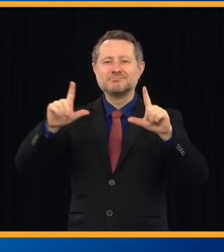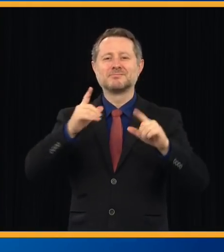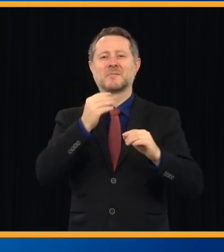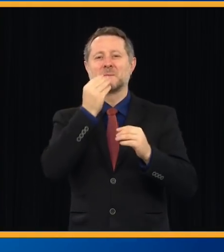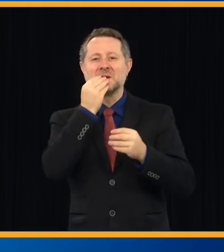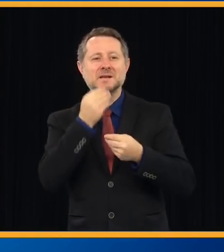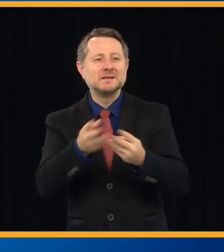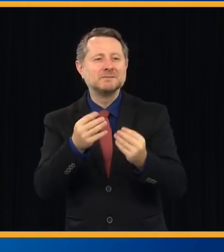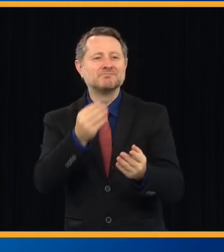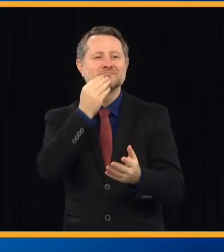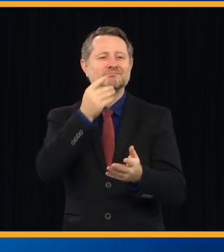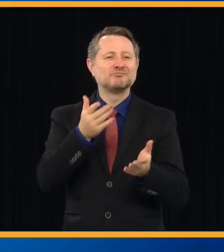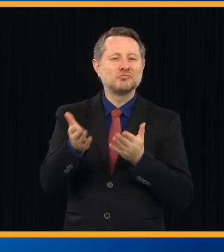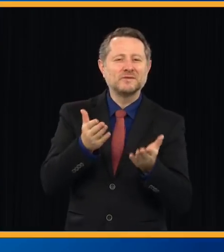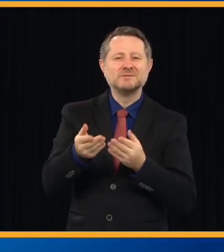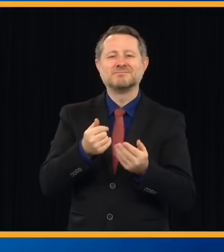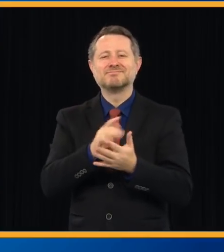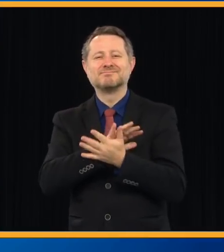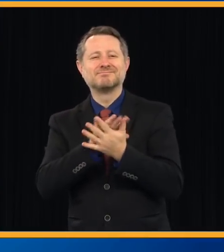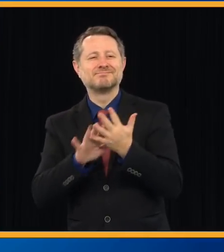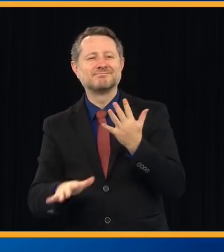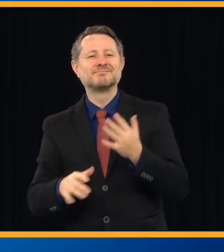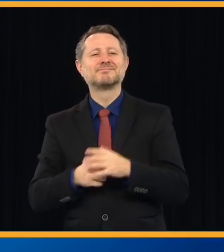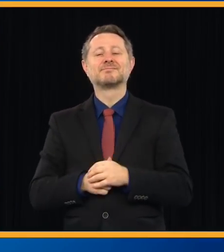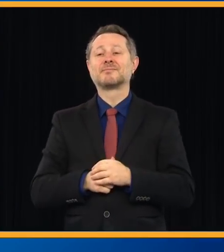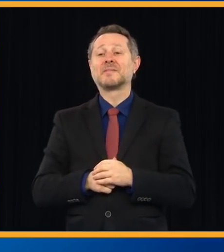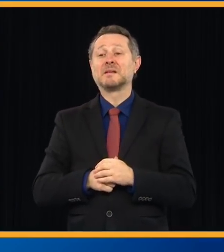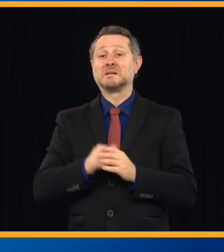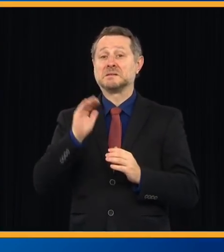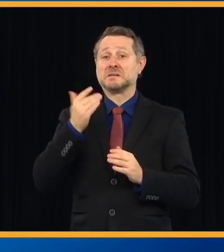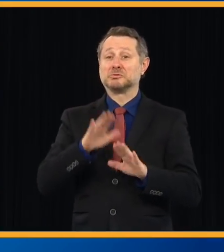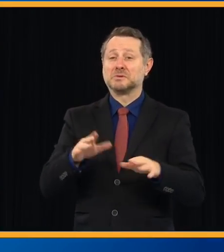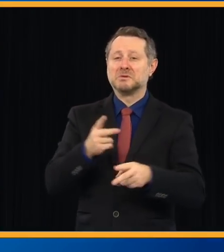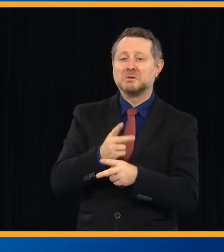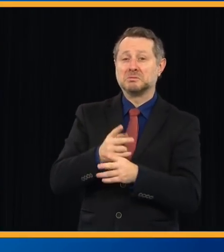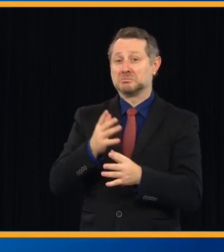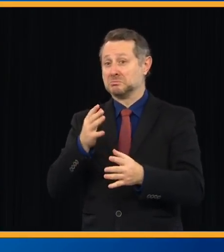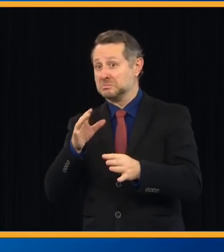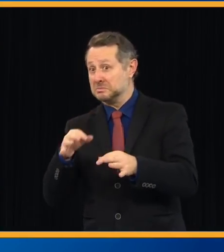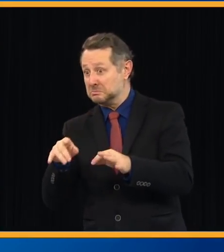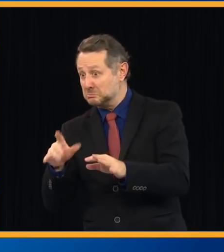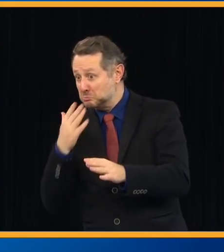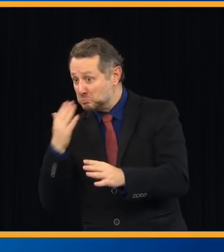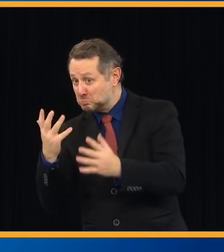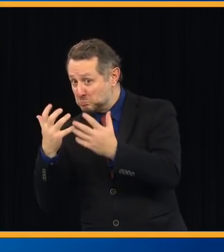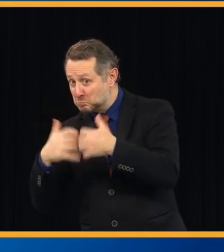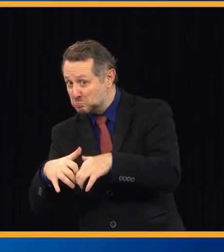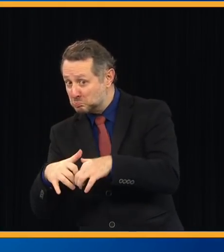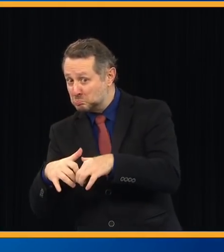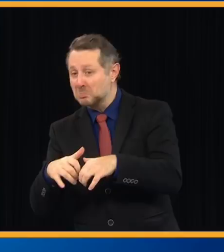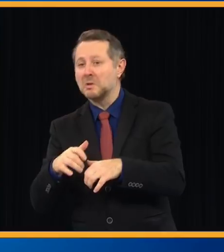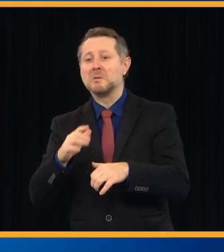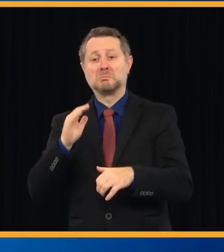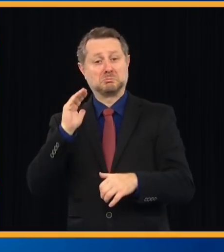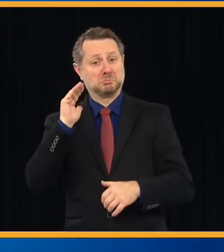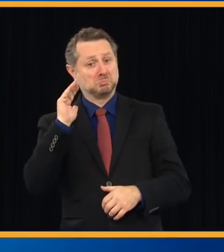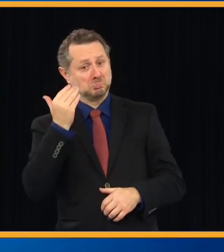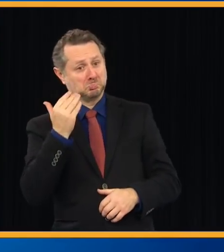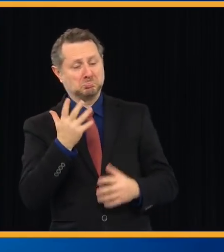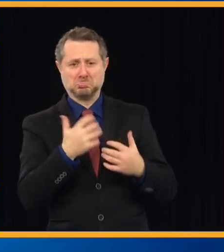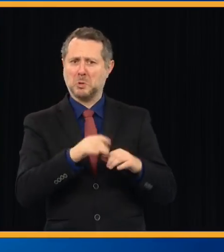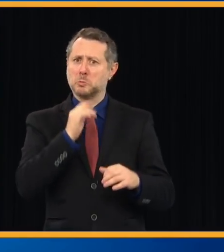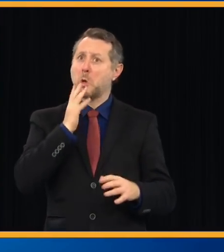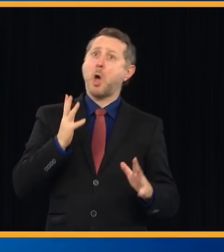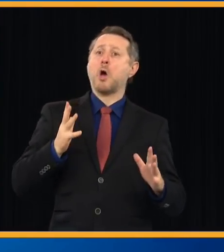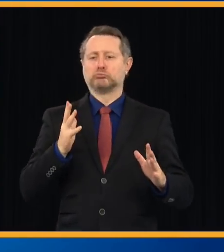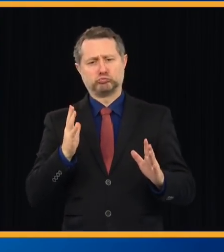essential workers. That has actually worked out well, not perfectly. We had to do it in a rush, but there are lessons that we